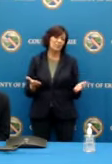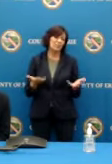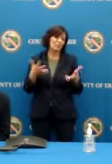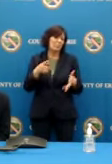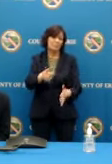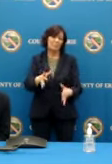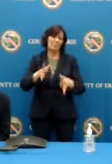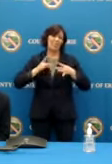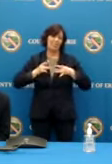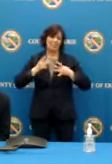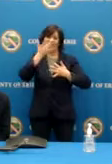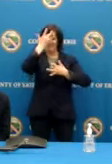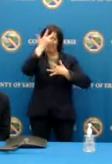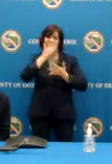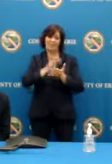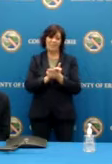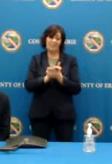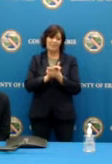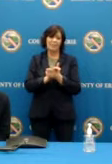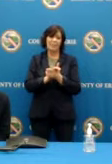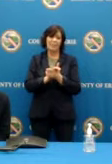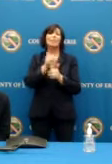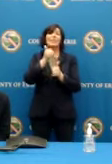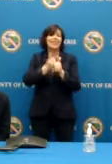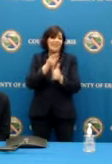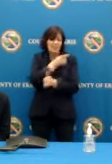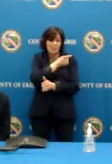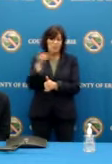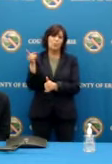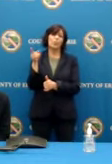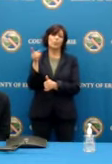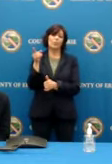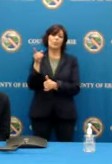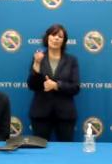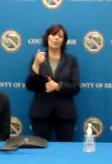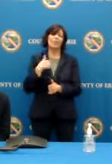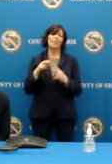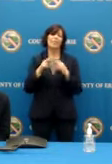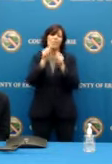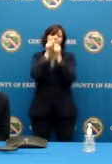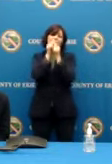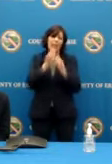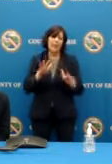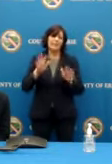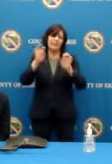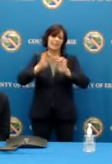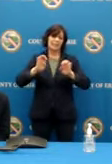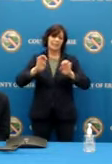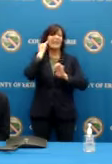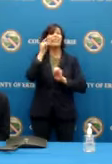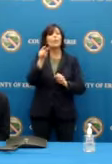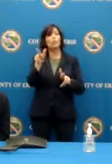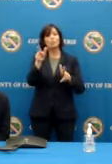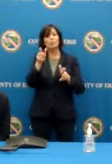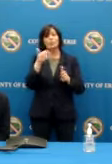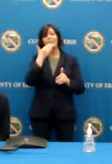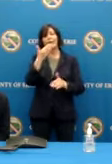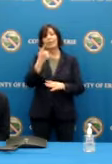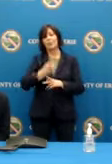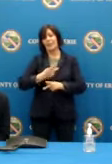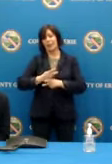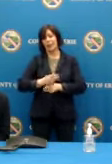contracting COVID-19. So to each and everyone out there, may you have a very blessed Easter if you observe it. Thank you and take care.